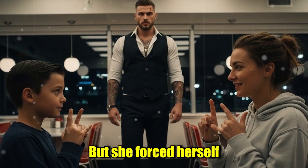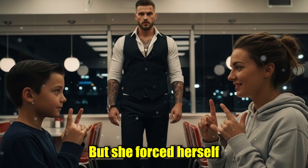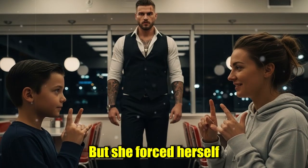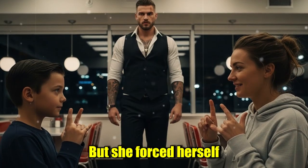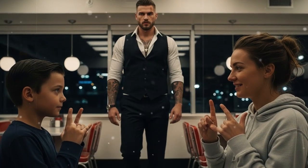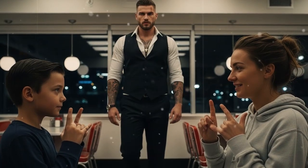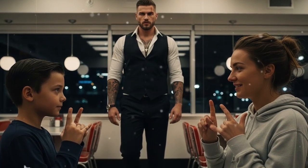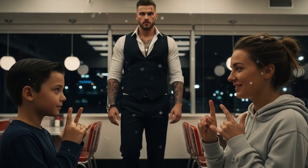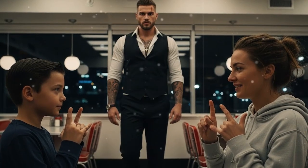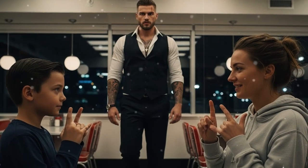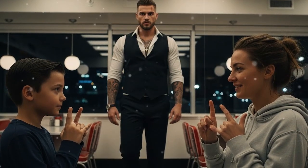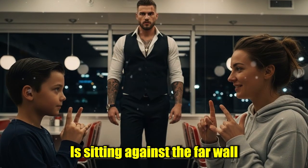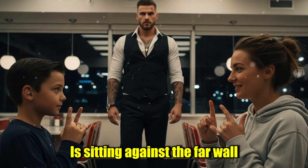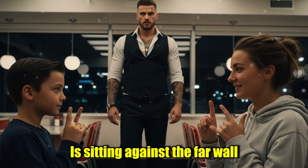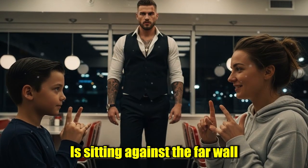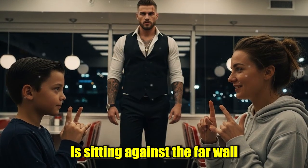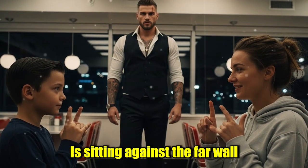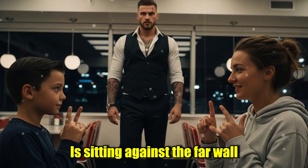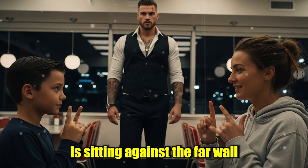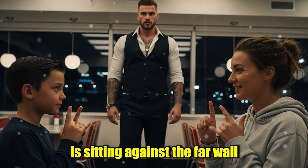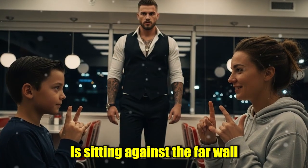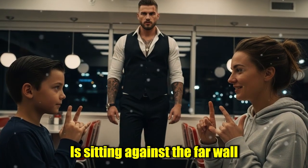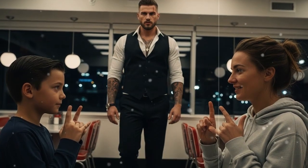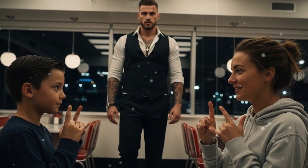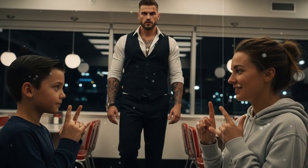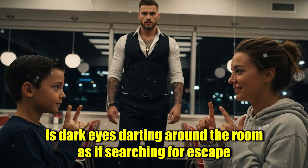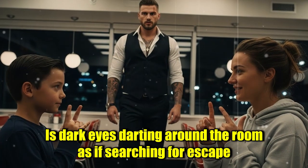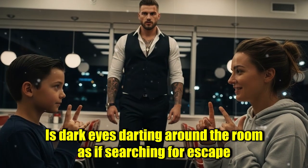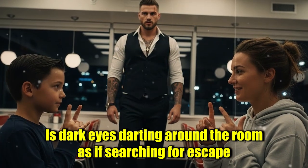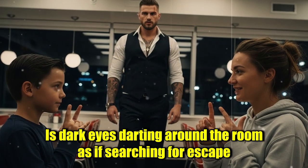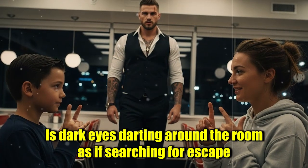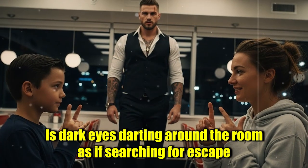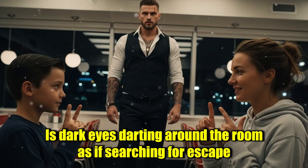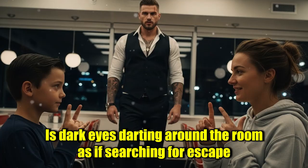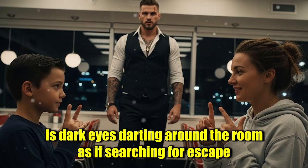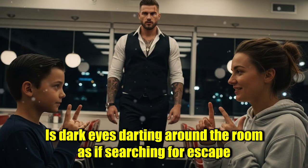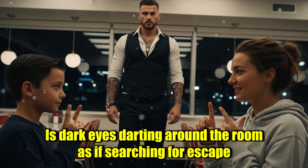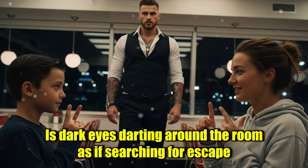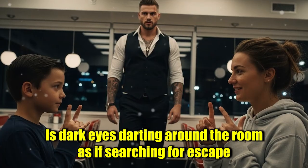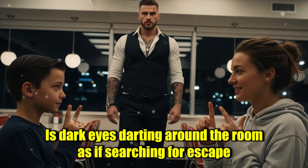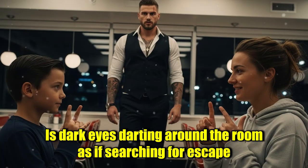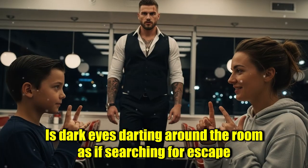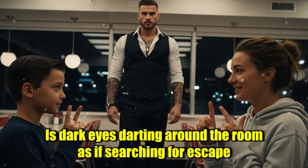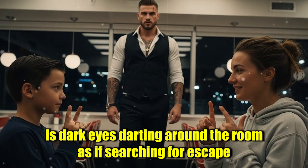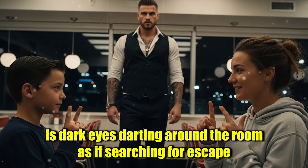forced herself to focus. Luca was sitting against the far wall, his dark eyes darting around the room as if searching for